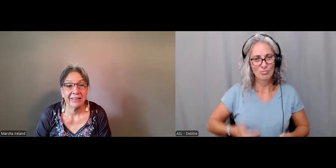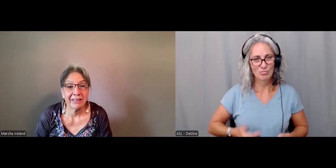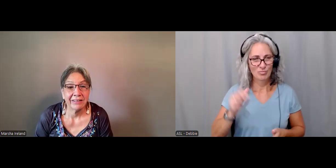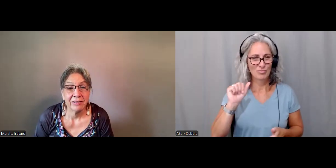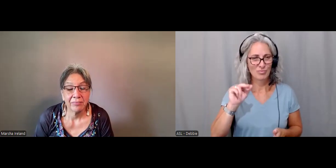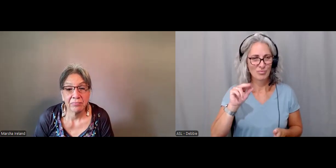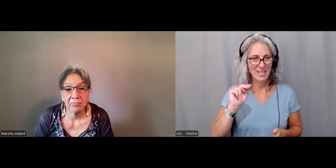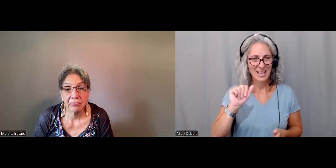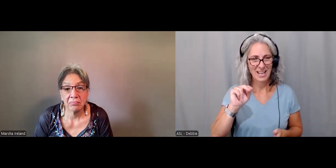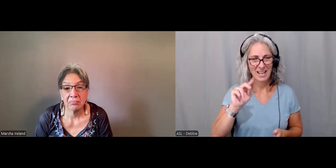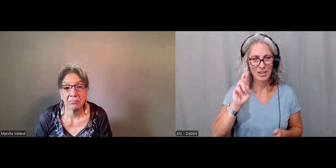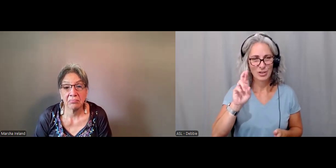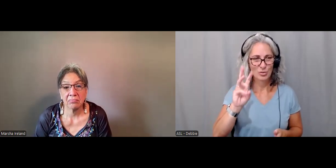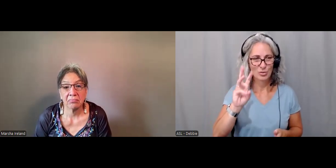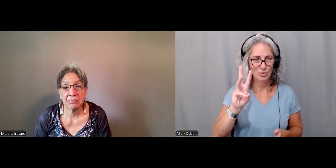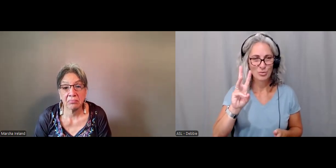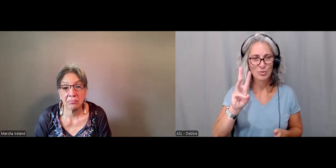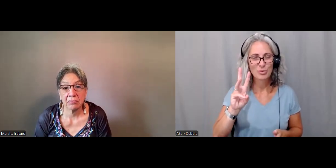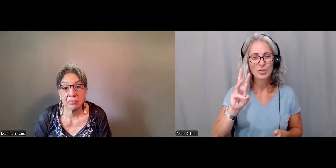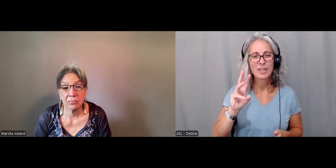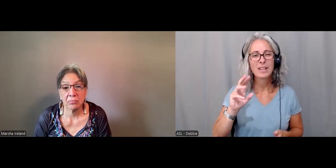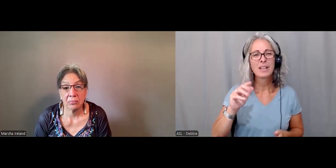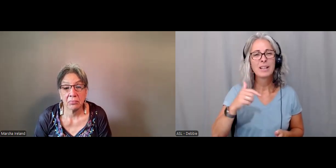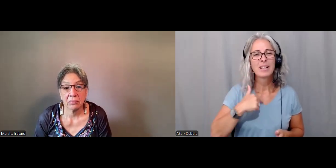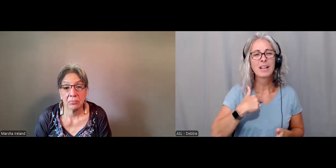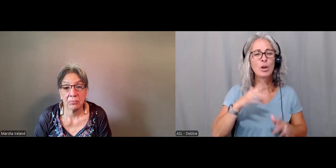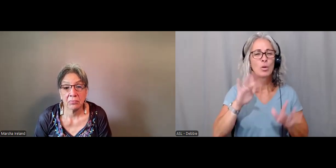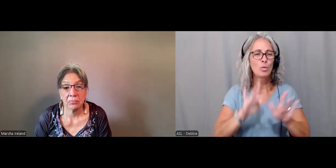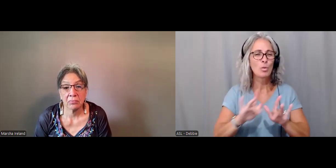I'm just going to pause the recording.